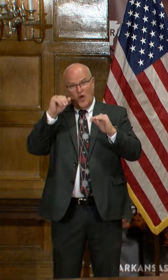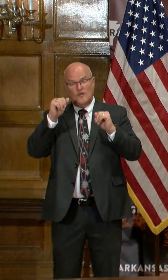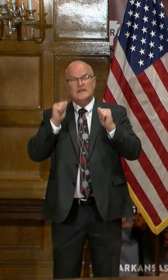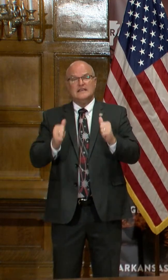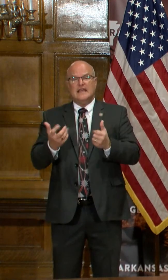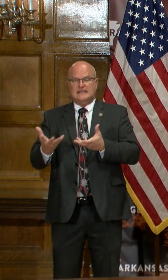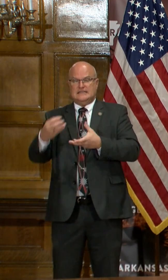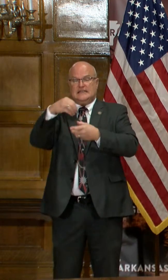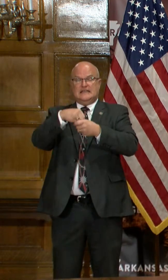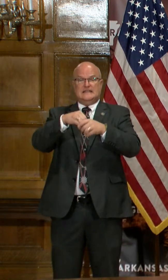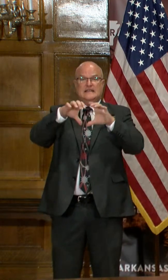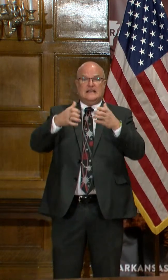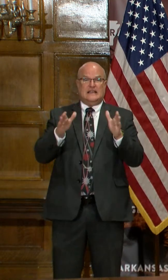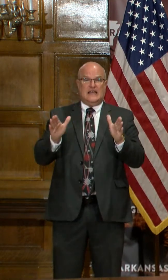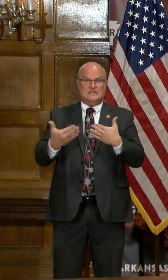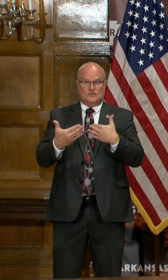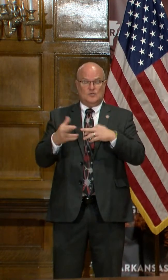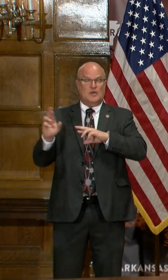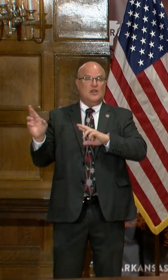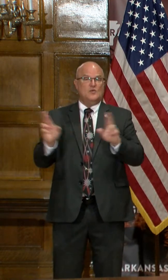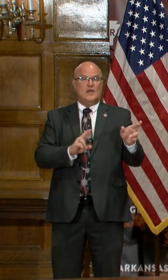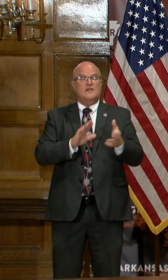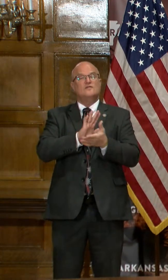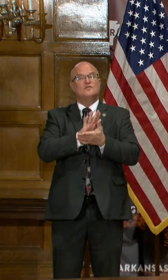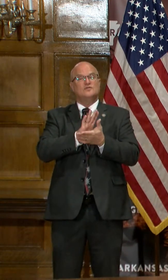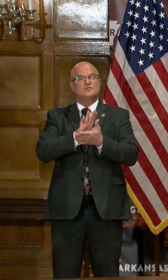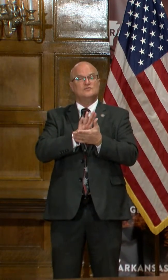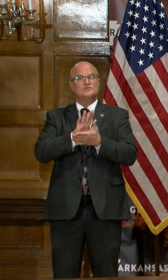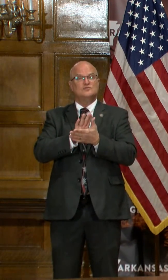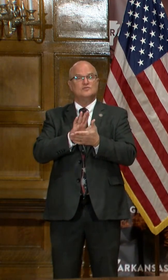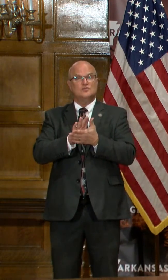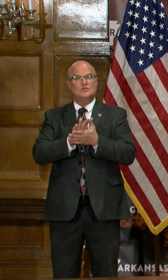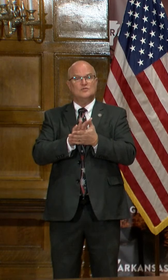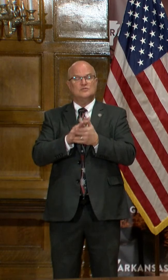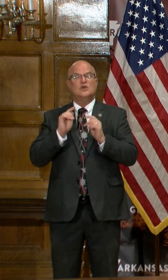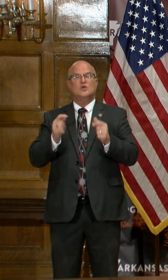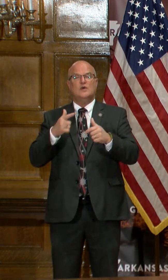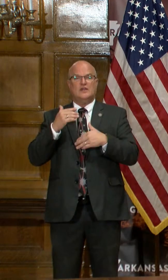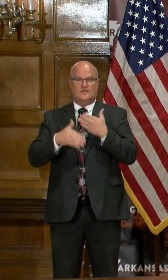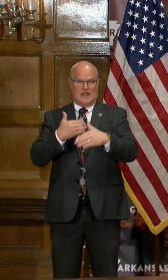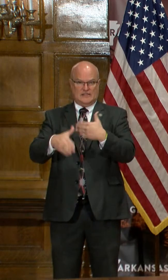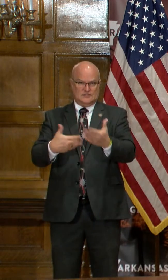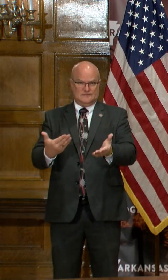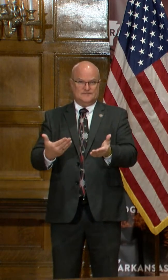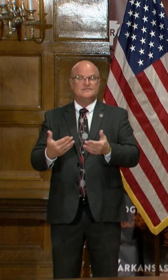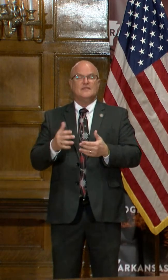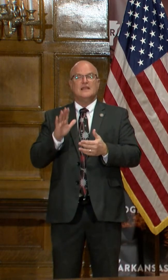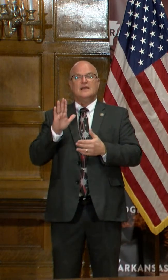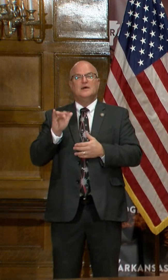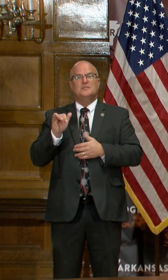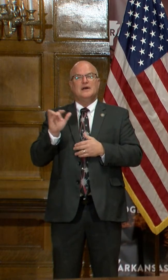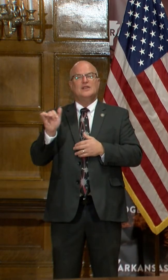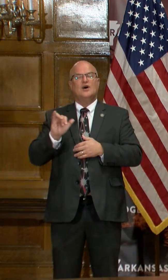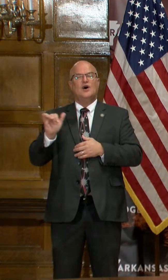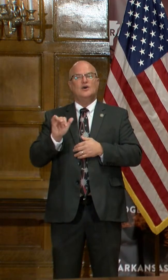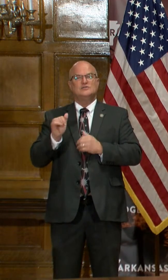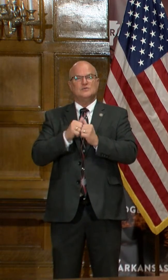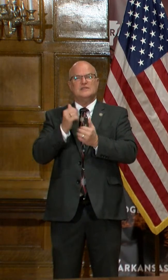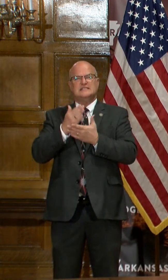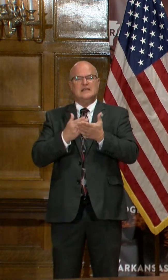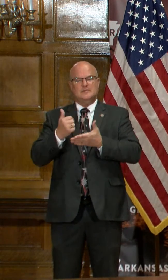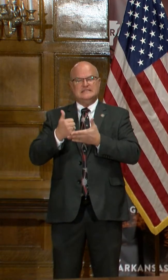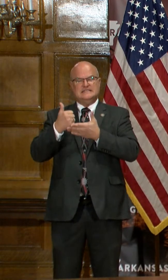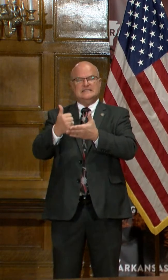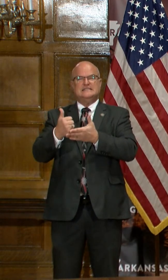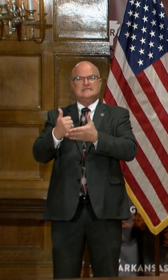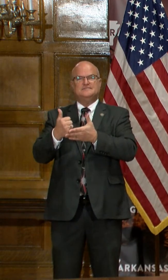able to get them into the classroom and available for our schools in a much quicker fashion and also with some